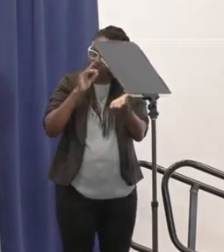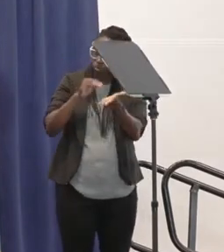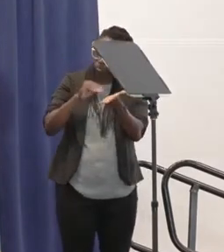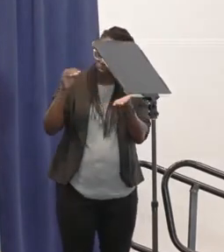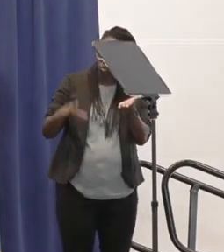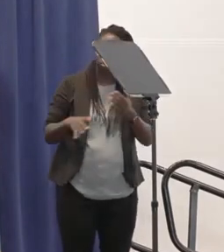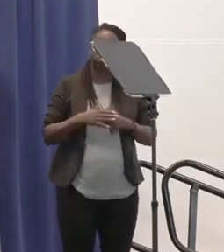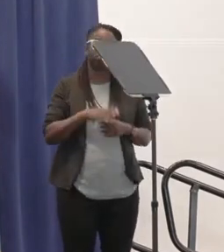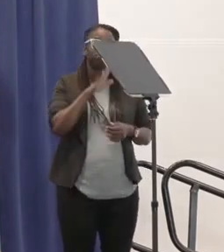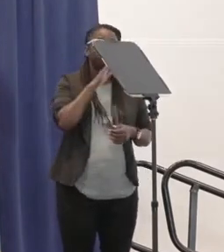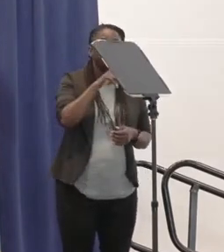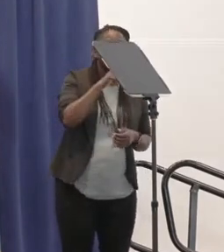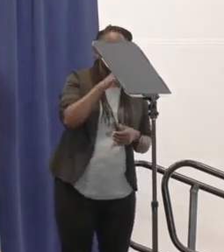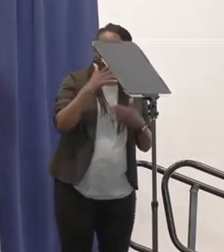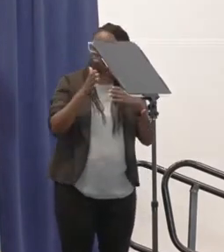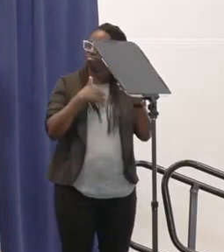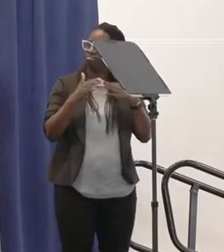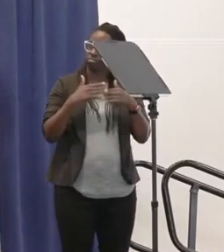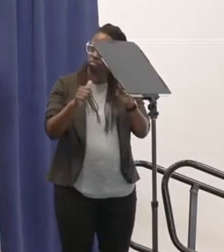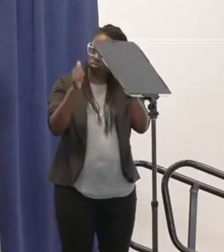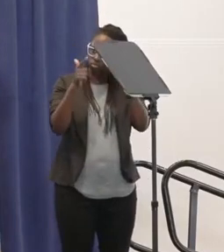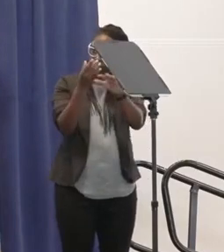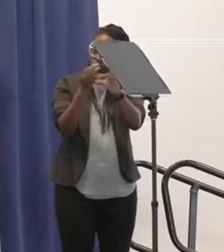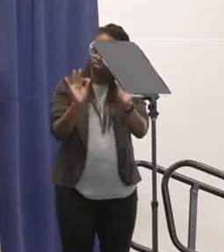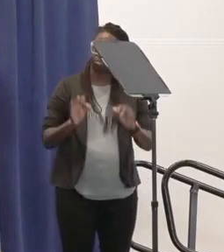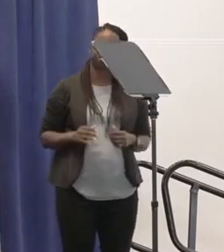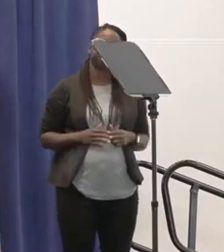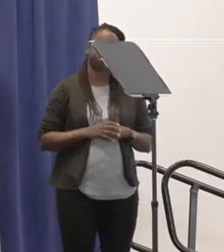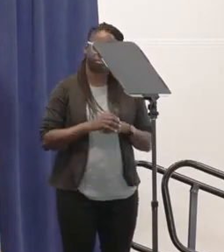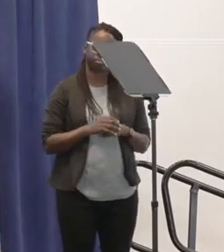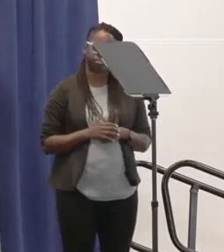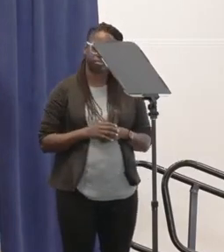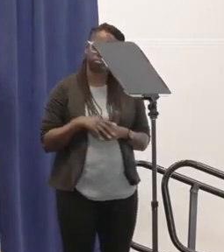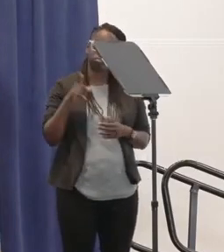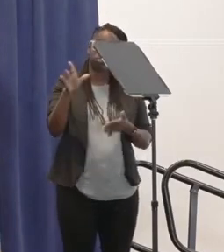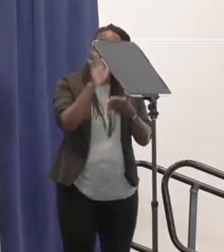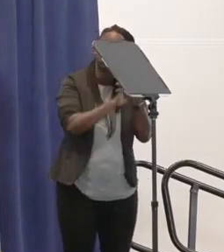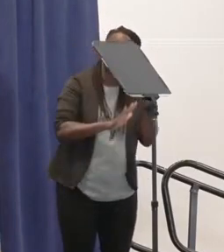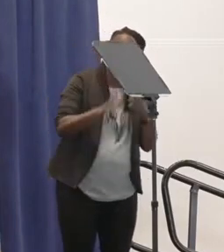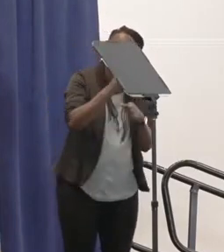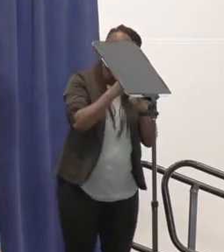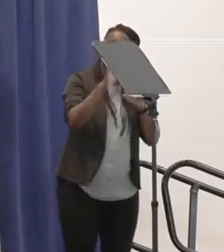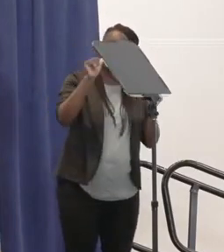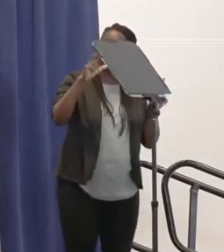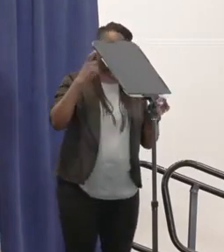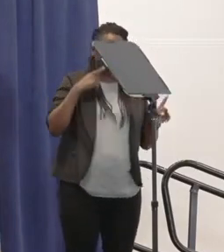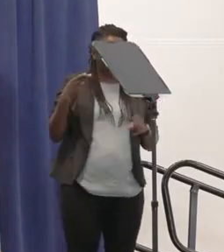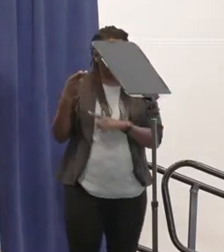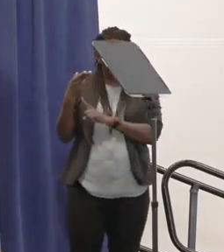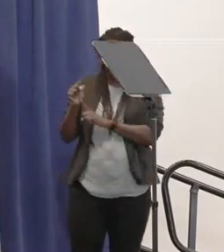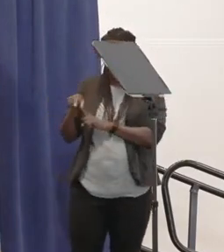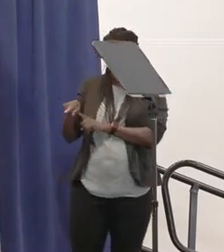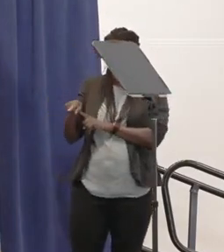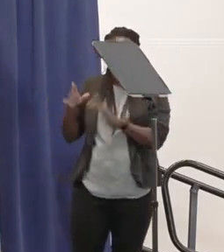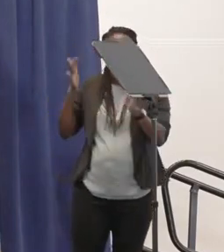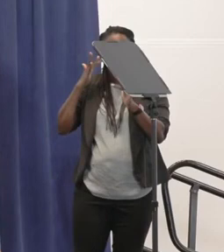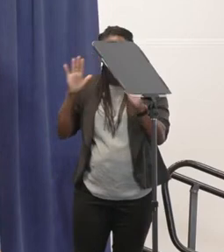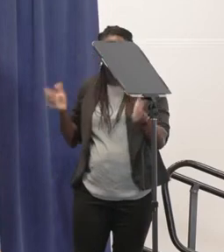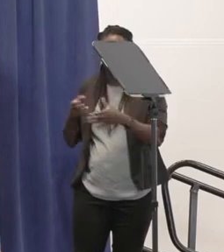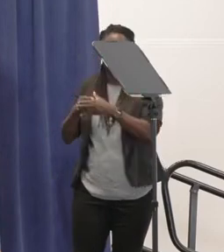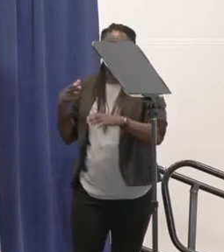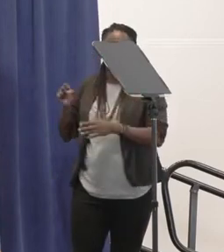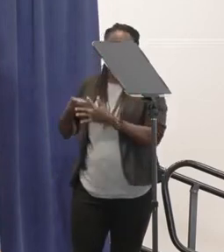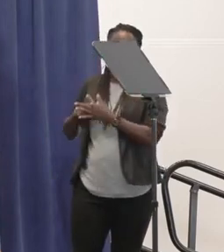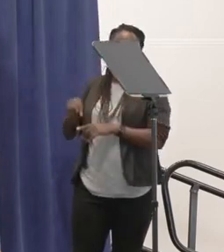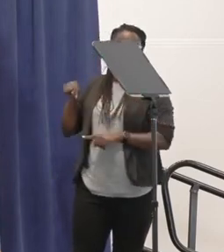permanently. Expanding early college and career innovation pathways in our high schools. Establishing in-state tuition